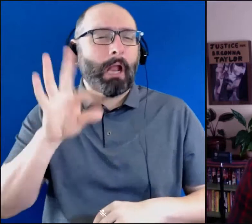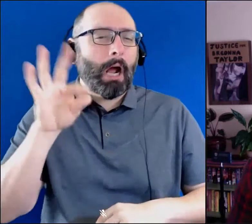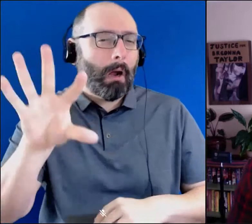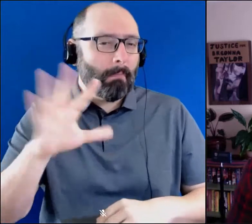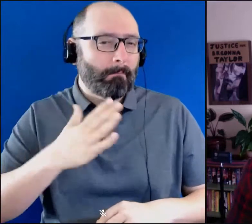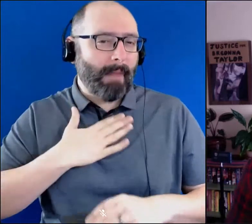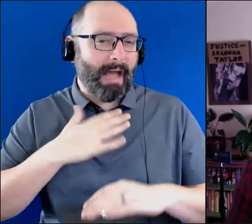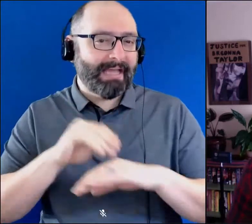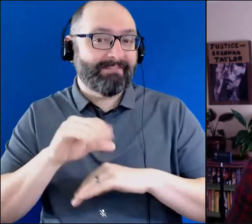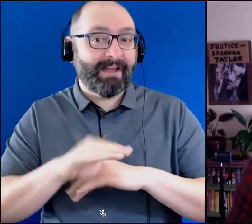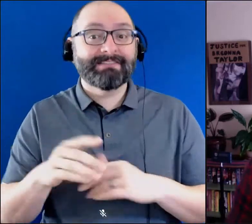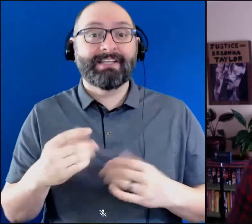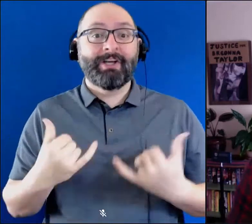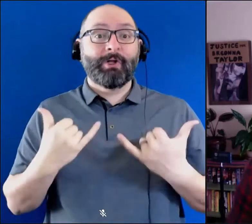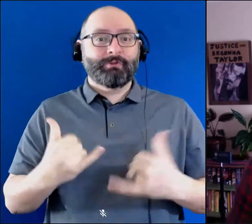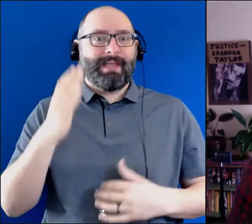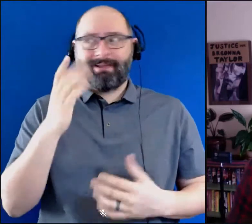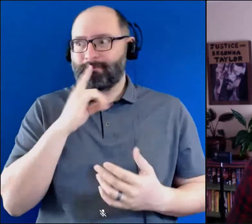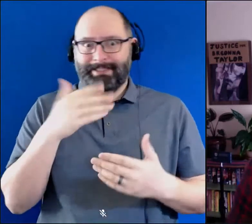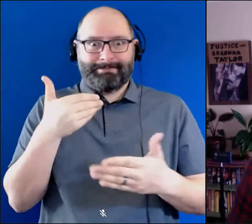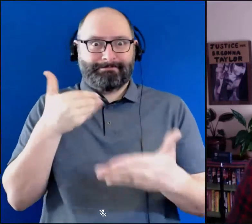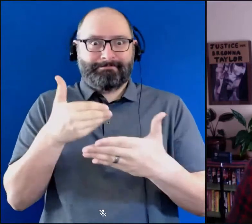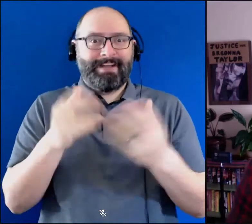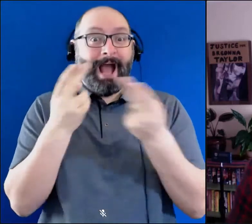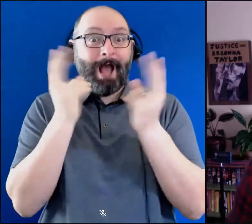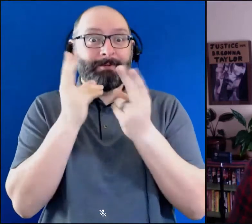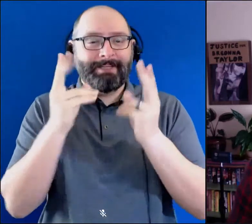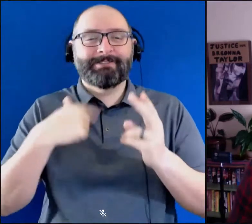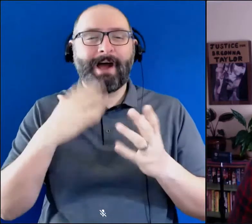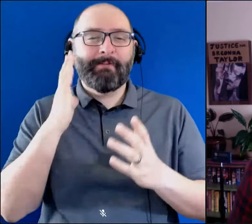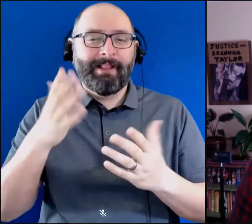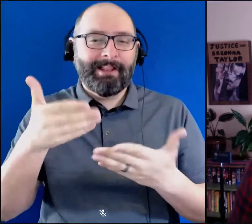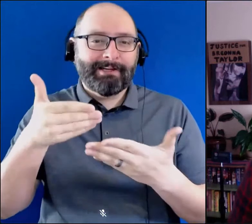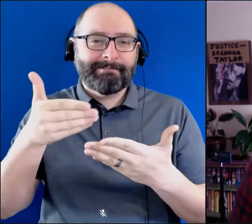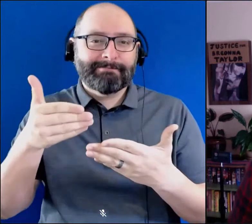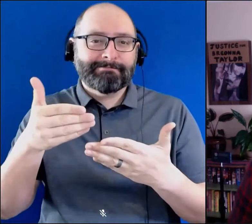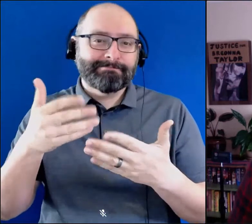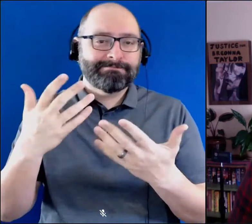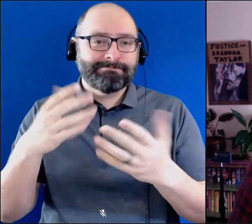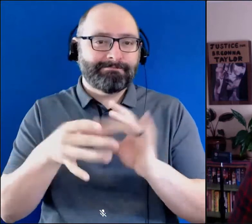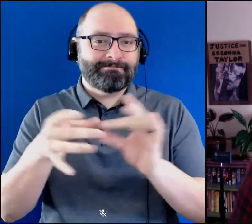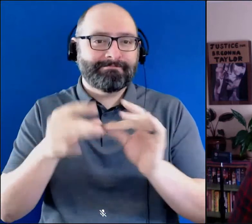a Halloween theme here. Let me figure out how to bring up my slides. Let me just do that.